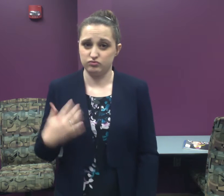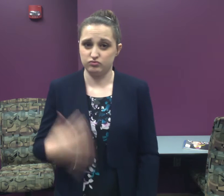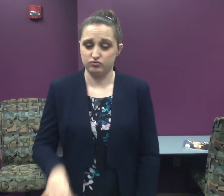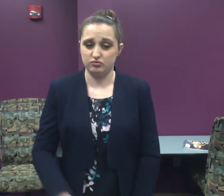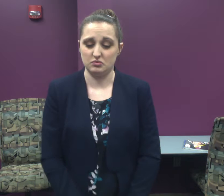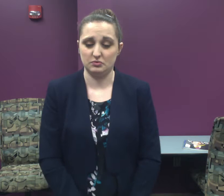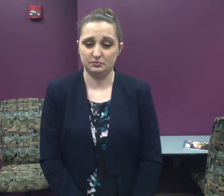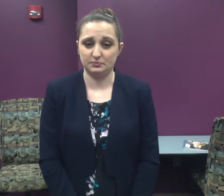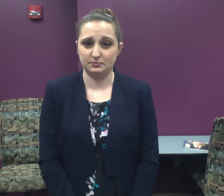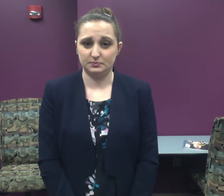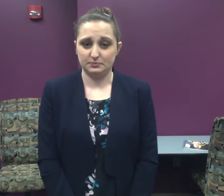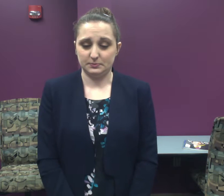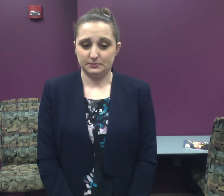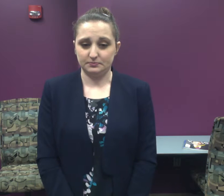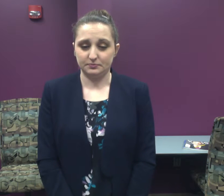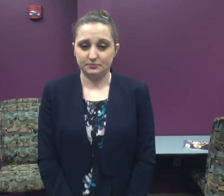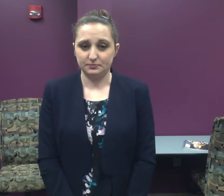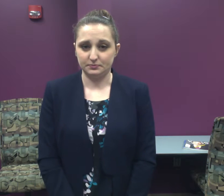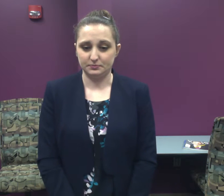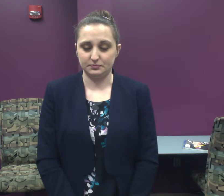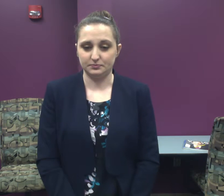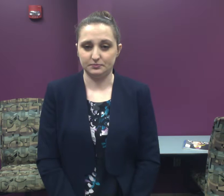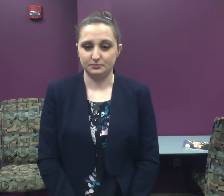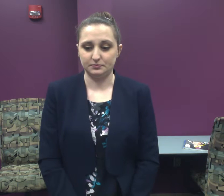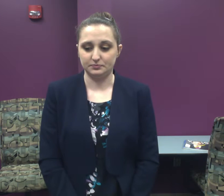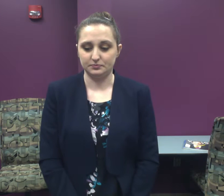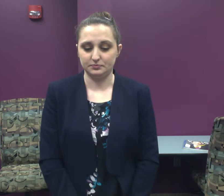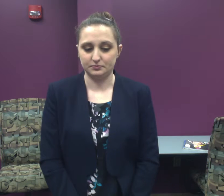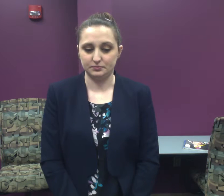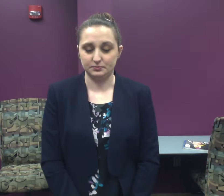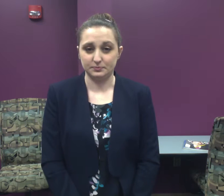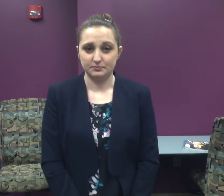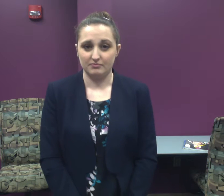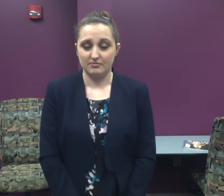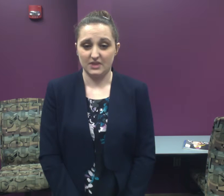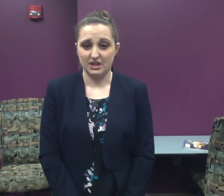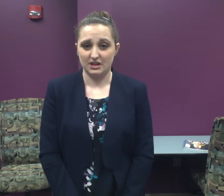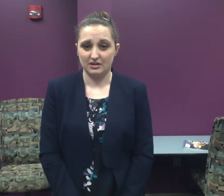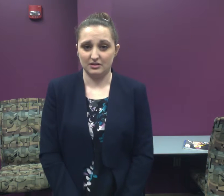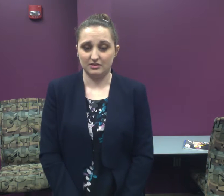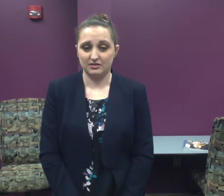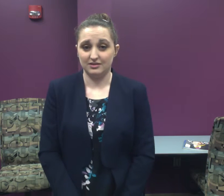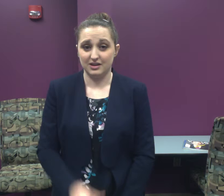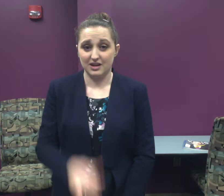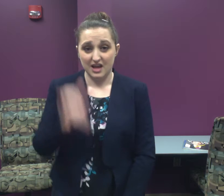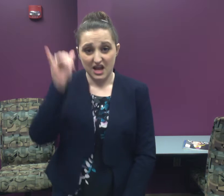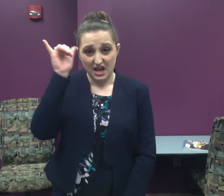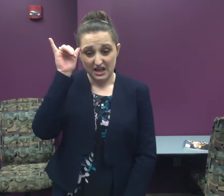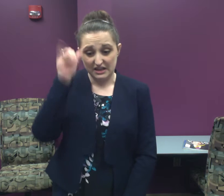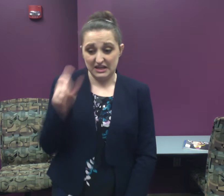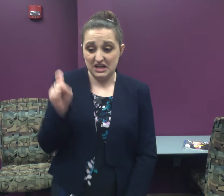There again, depends. The cattle, where they were milk producing or were they producing for meat. Most cattle at this time were used